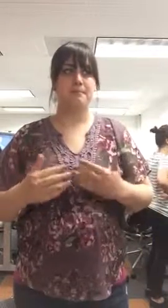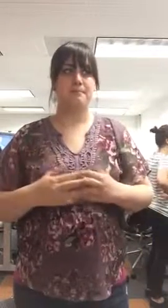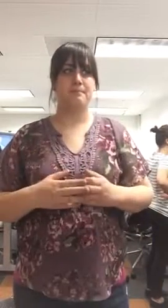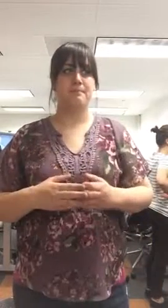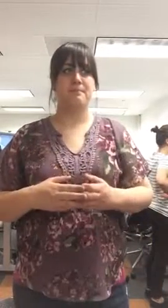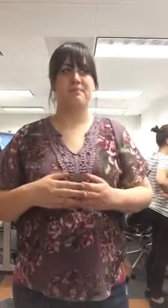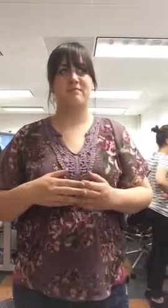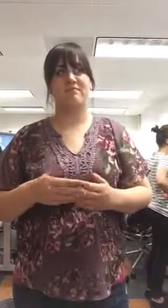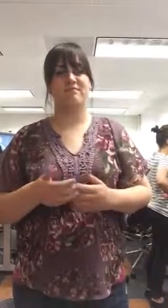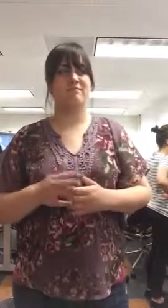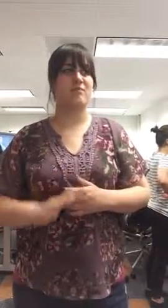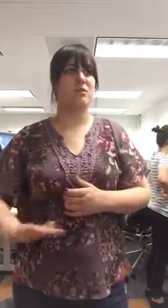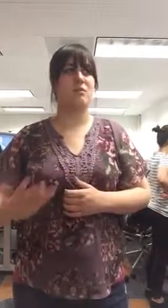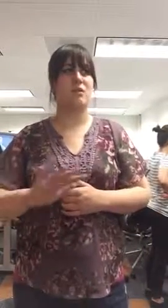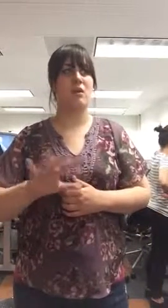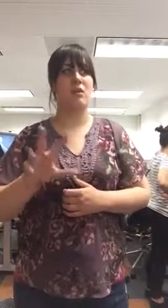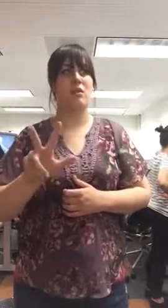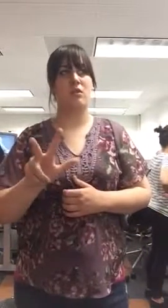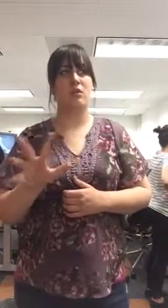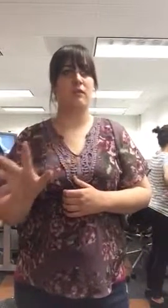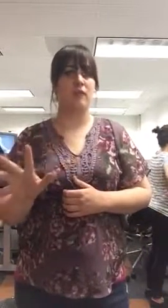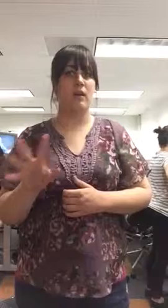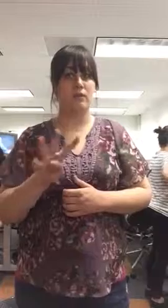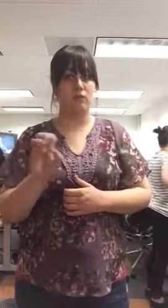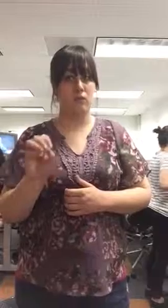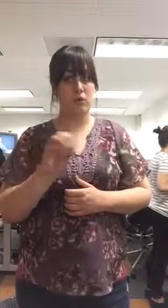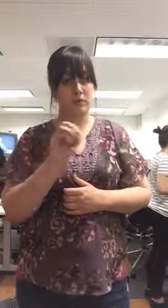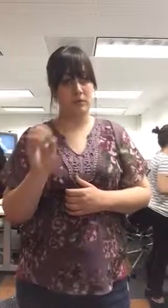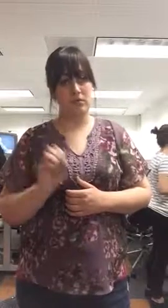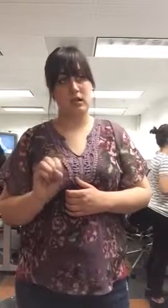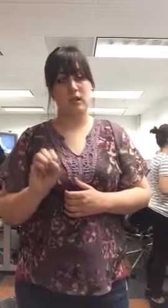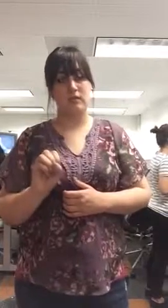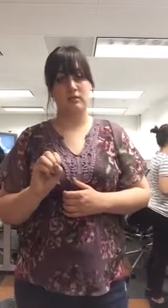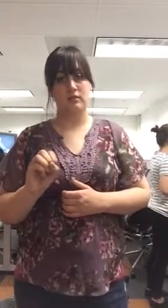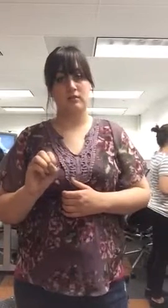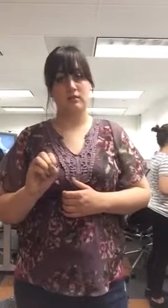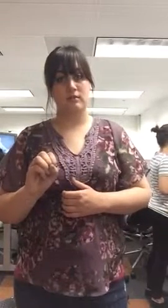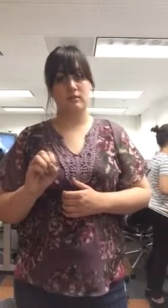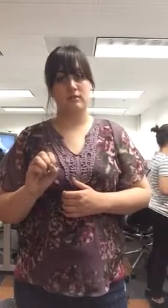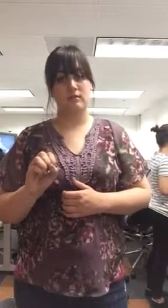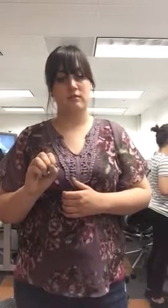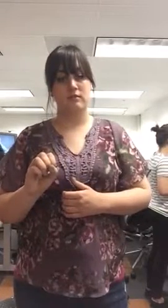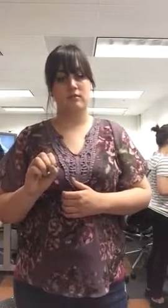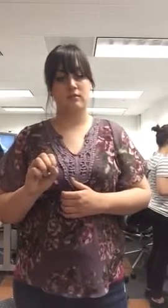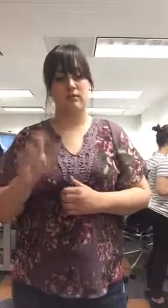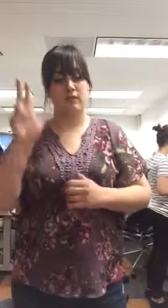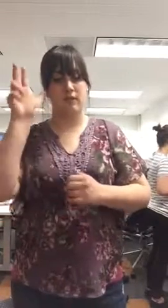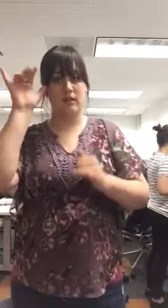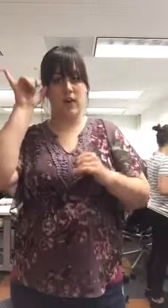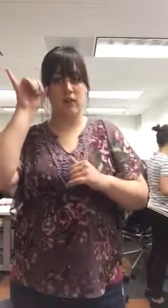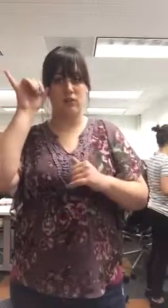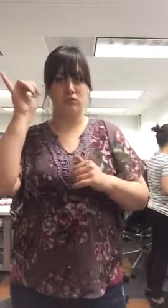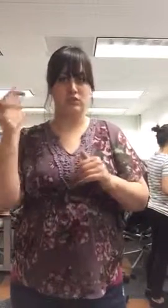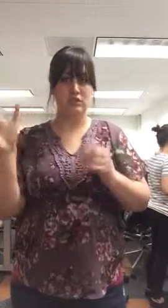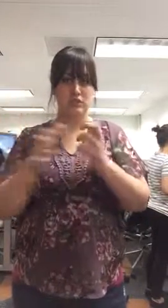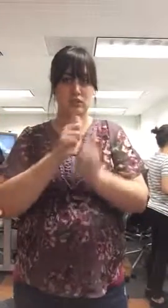anywhere from 35 to 40%. Okay, and that's sort of a bulk. Yeah, go ahead, again. That's going to